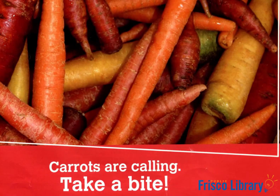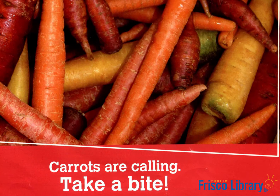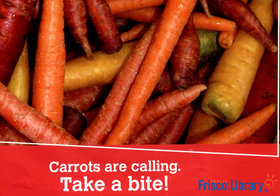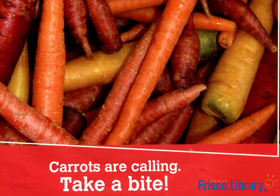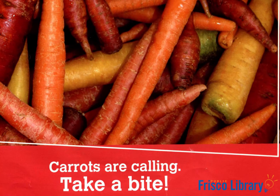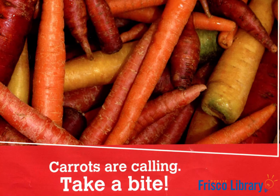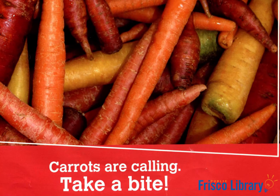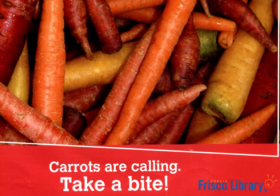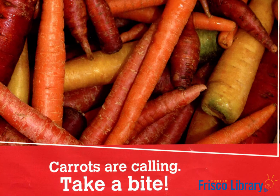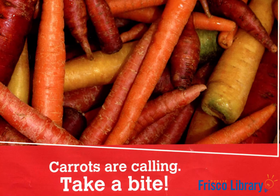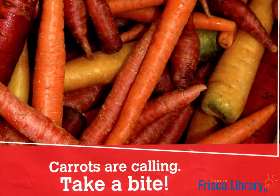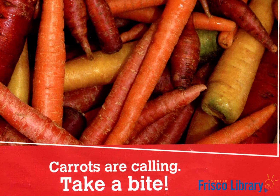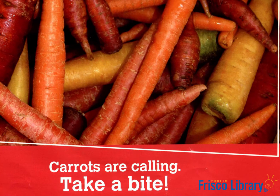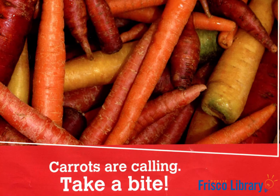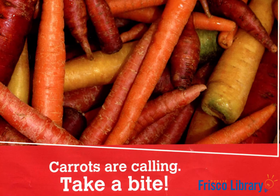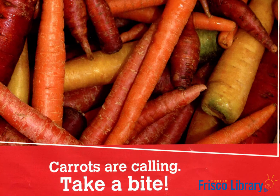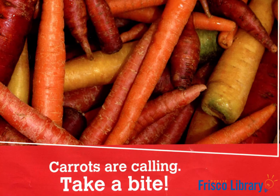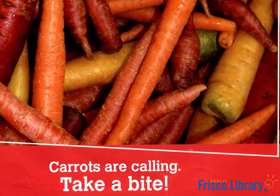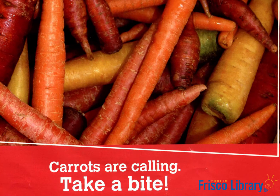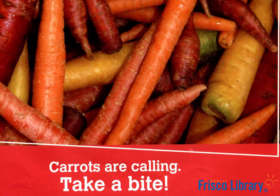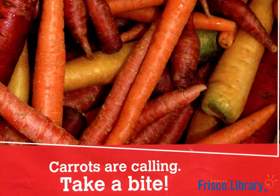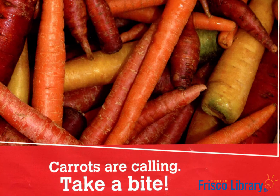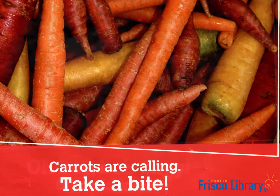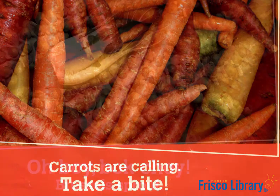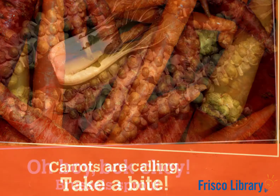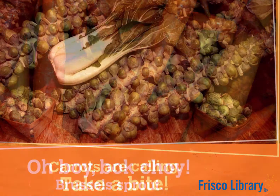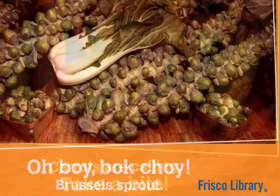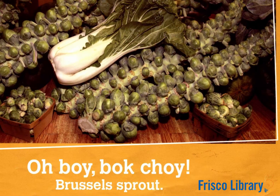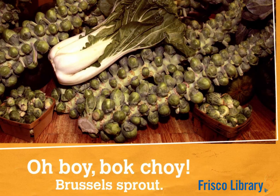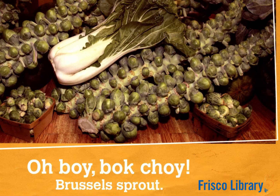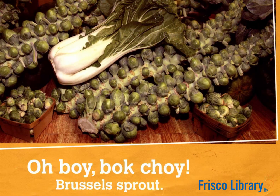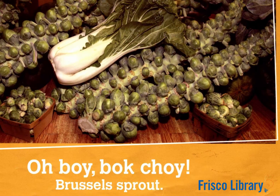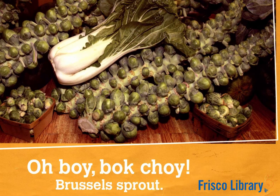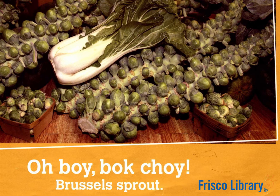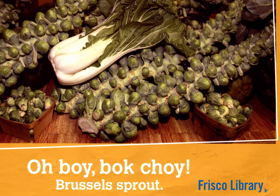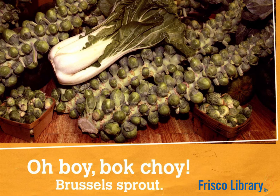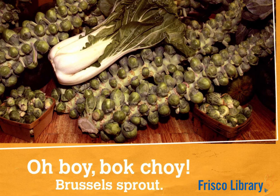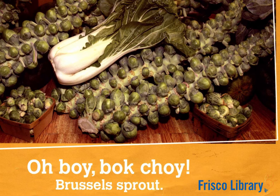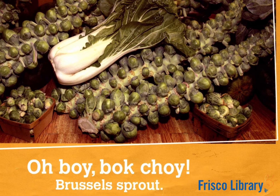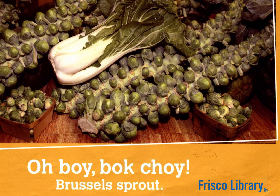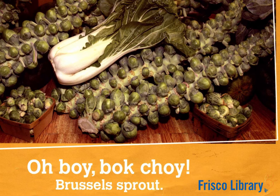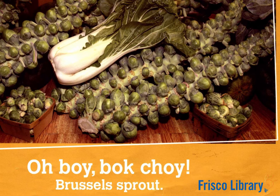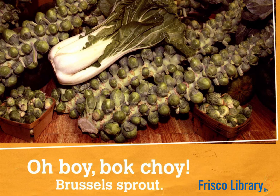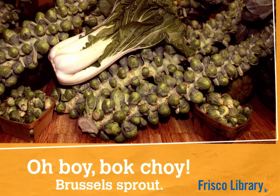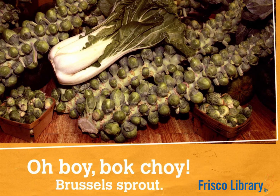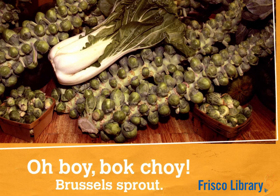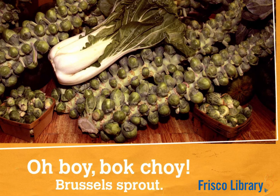carrots are calling take a bite oh boy bok choy Brussels